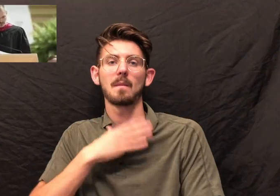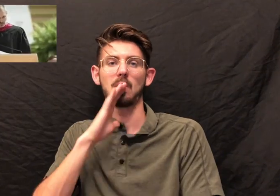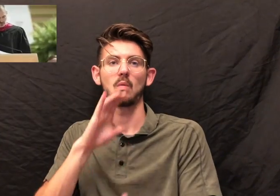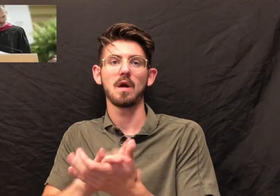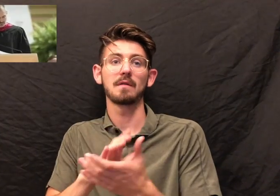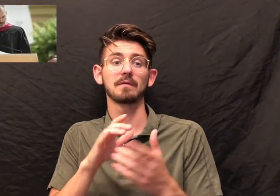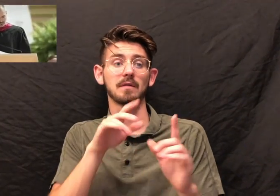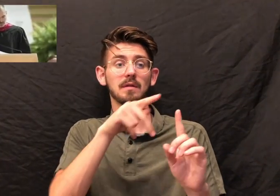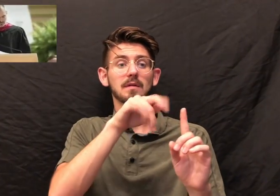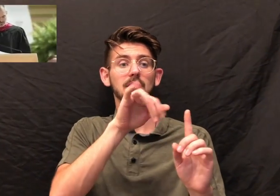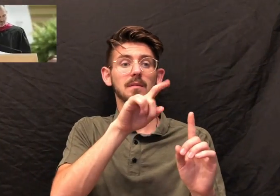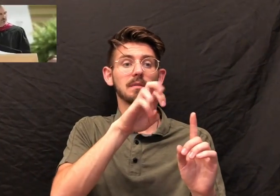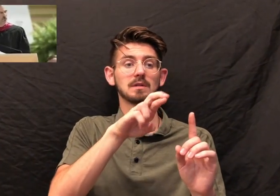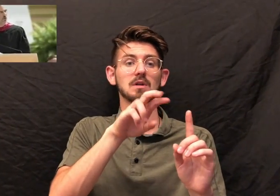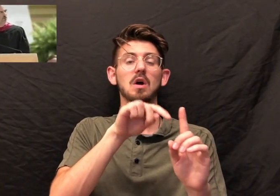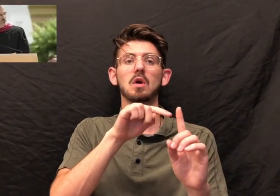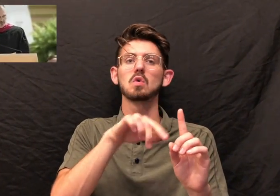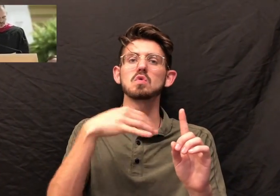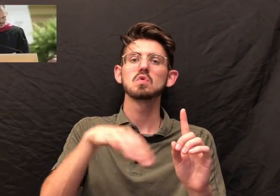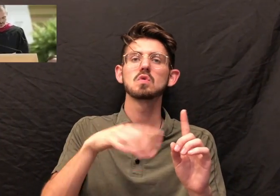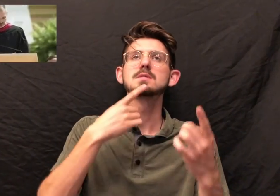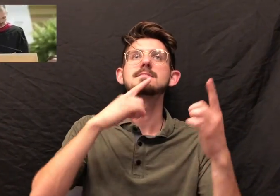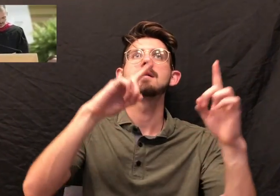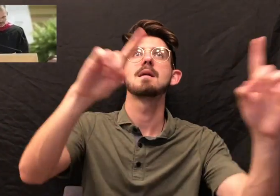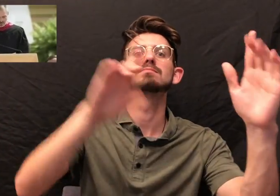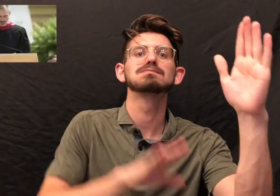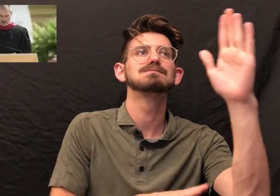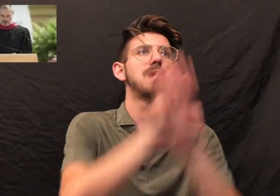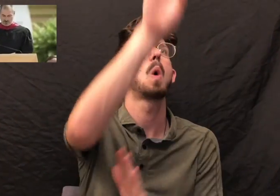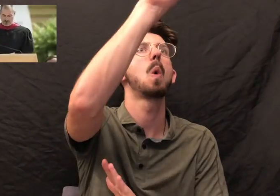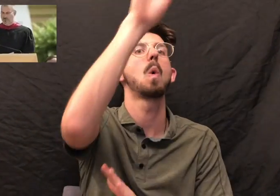now the most successful animation studio in the world.